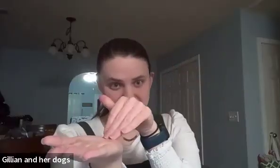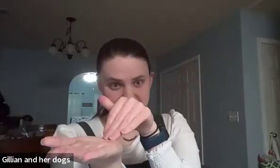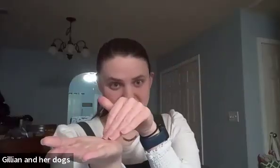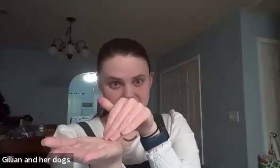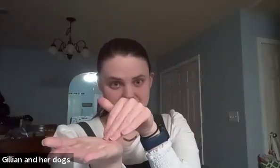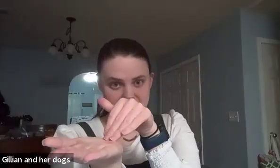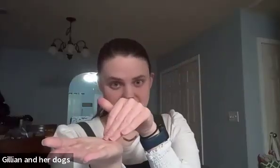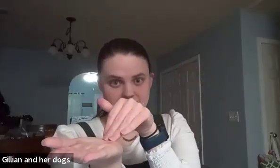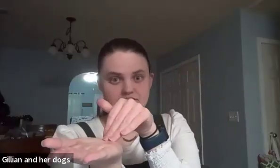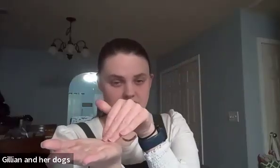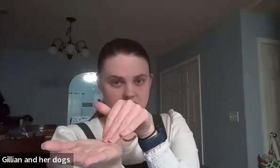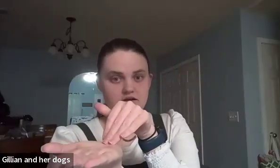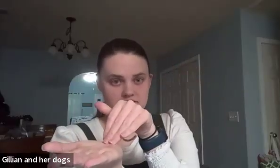999,000. Okay.